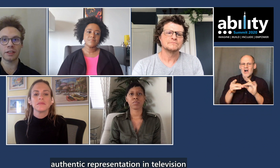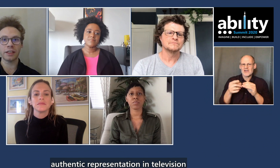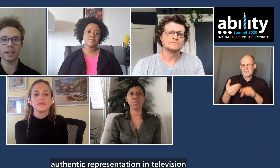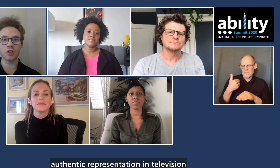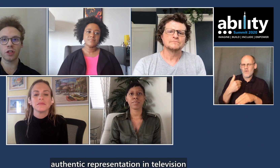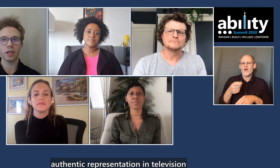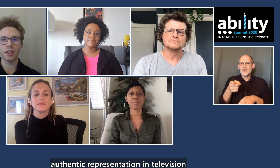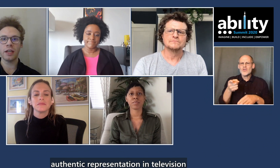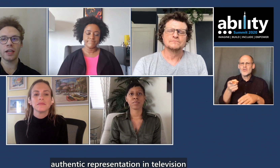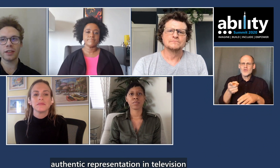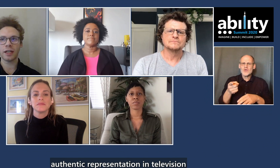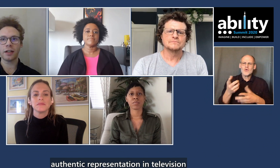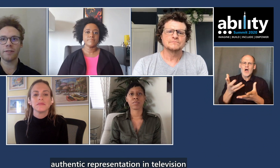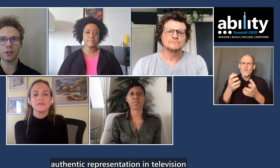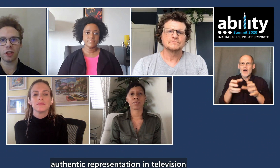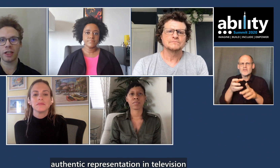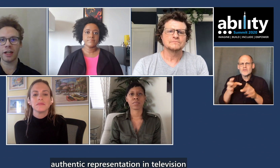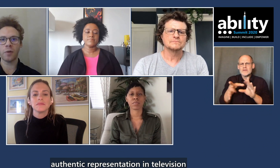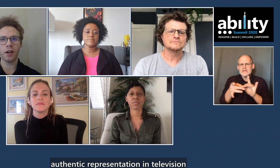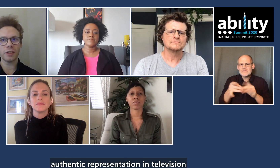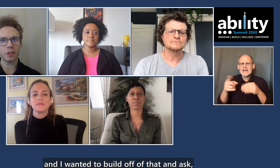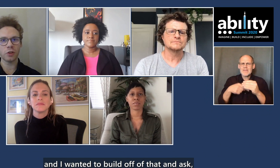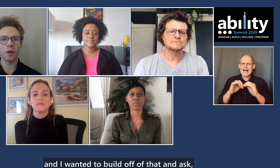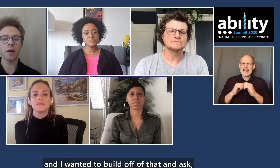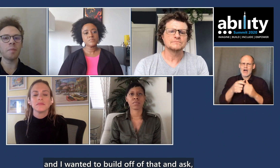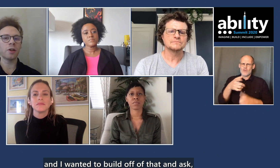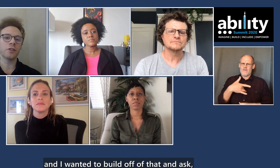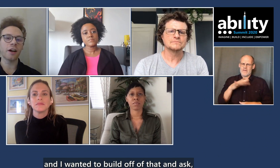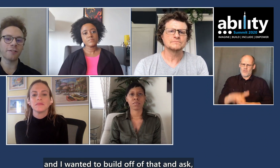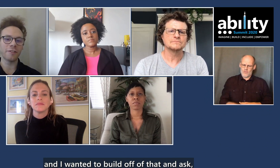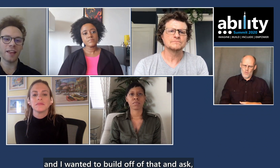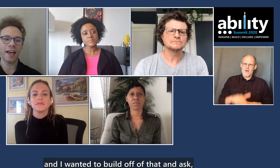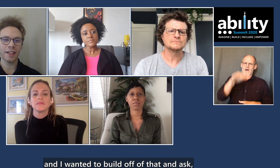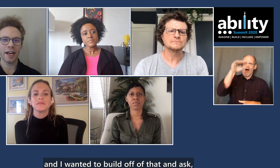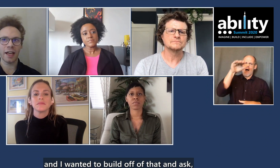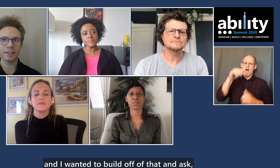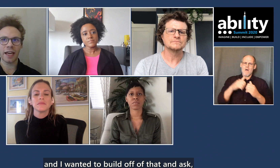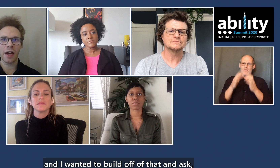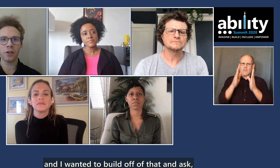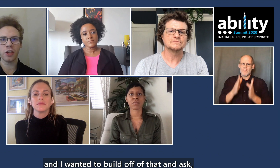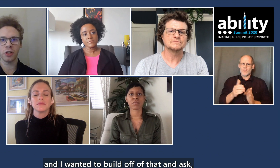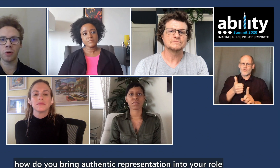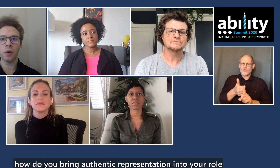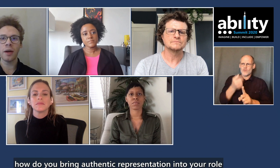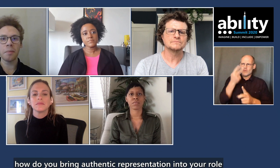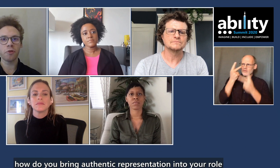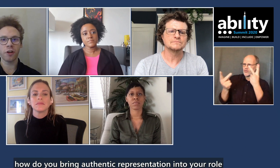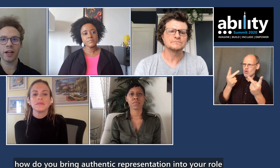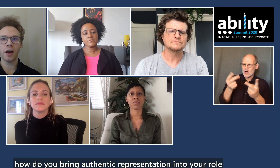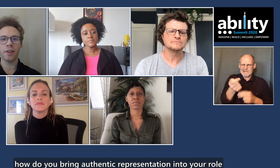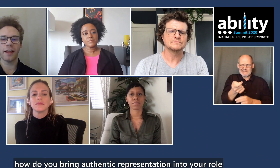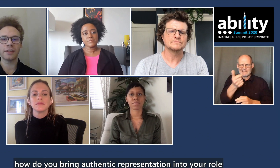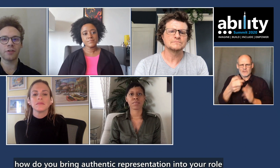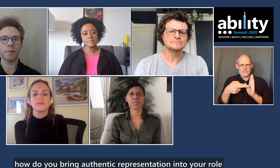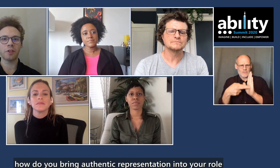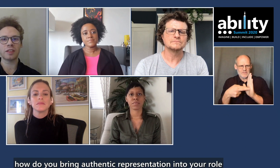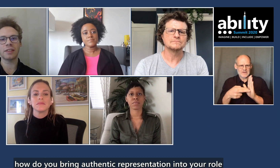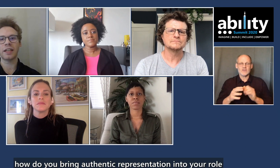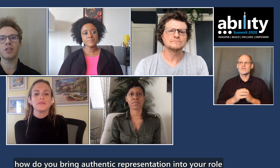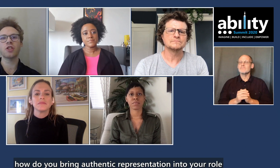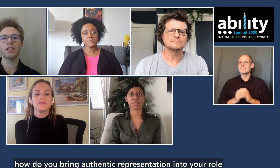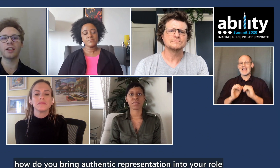authentic representation in television. And I wanted to build off of that and ask, how do you bring